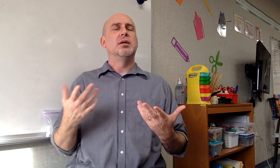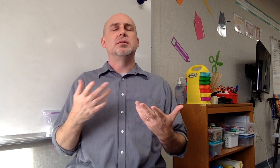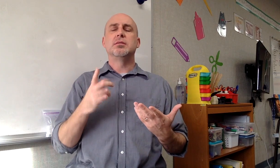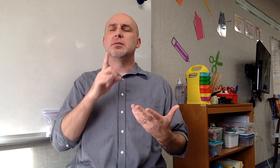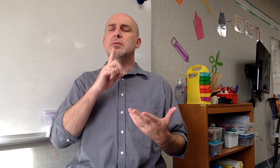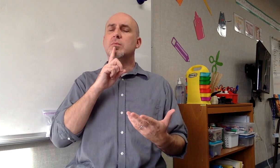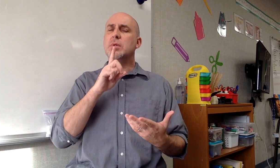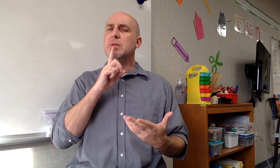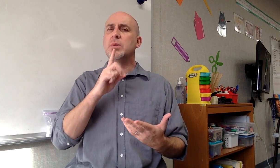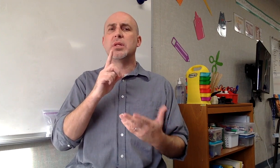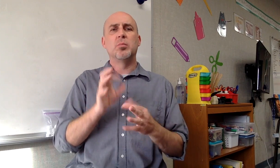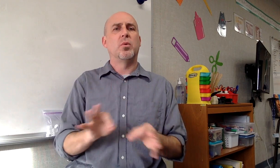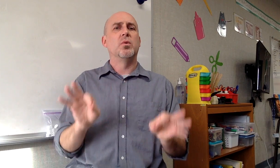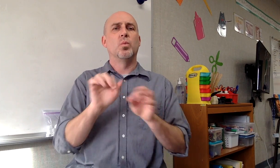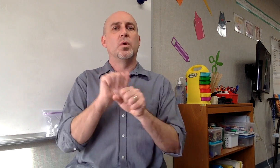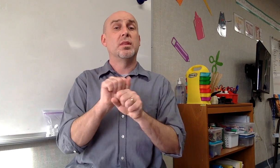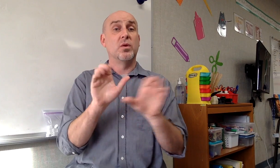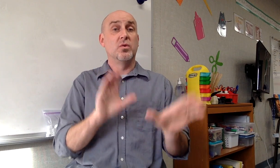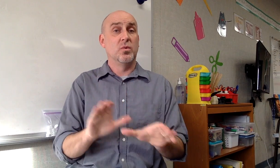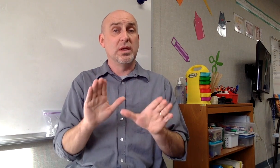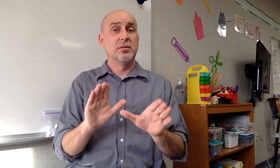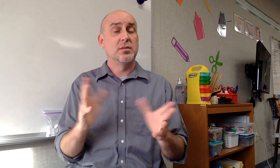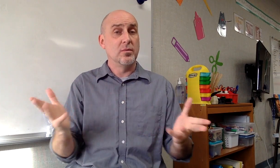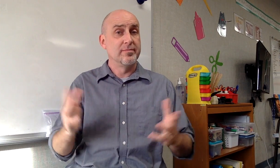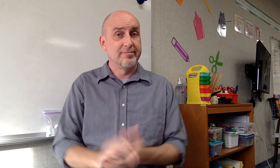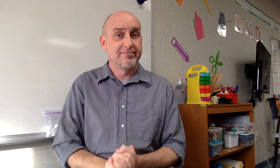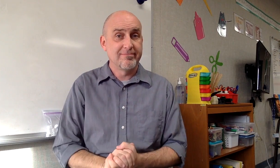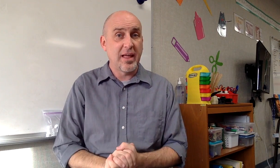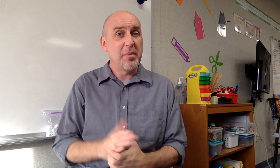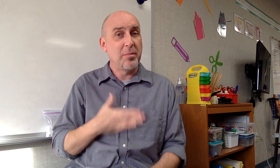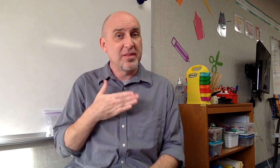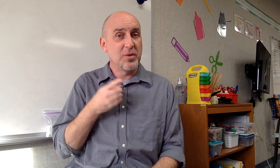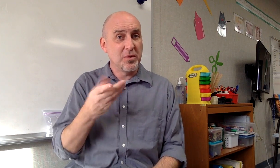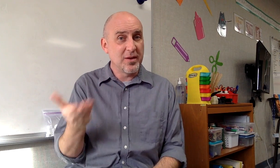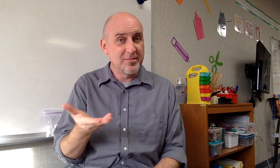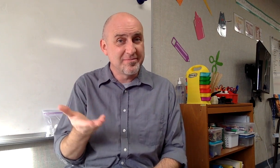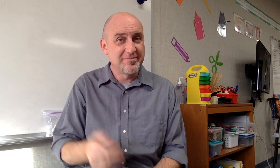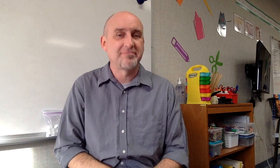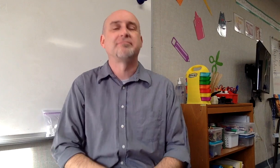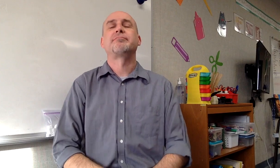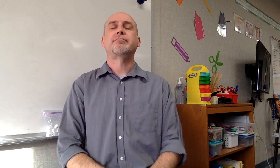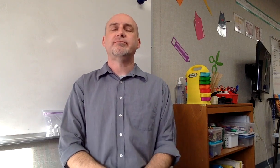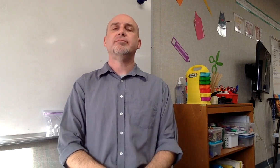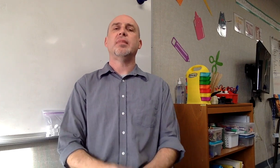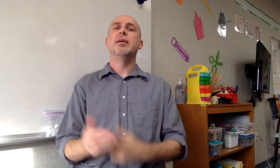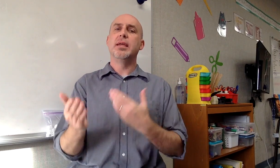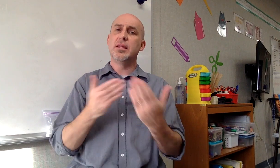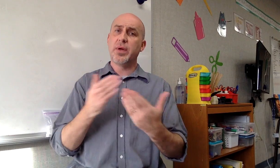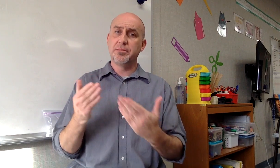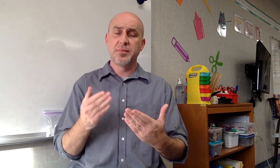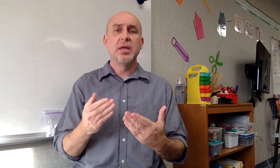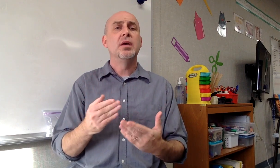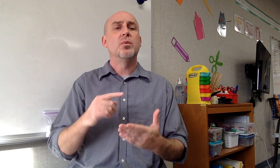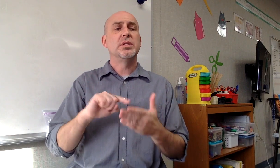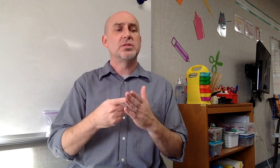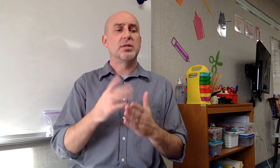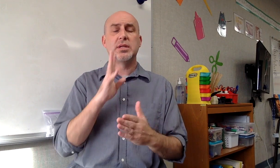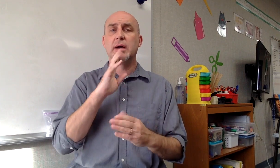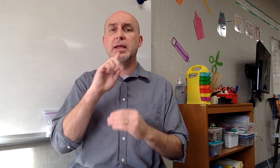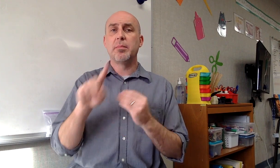it's really, really important work that you're doing. So happy that you're here. Anyway, we'd started talking